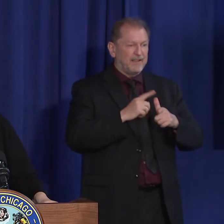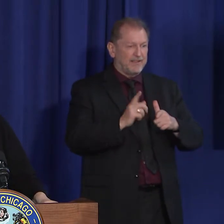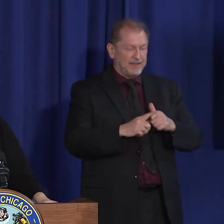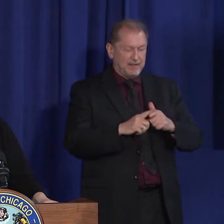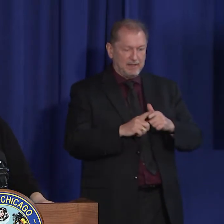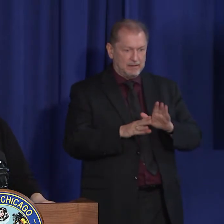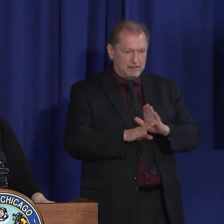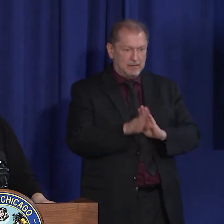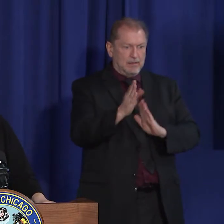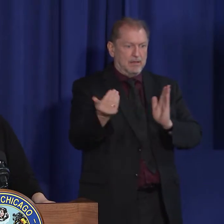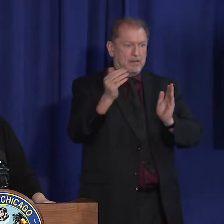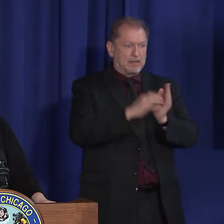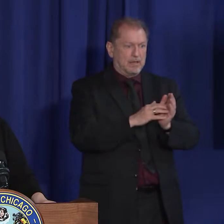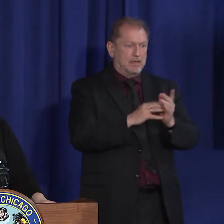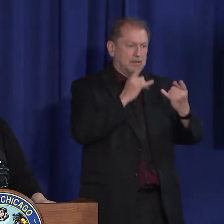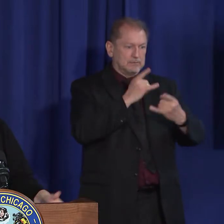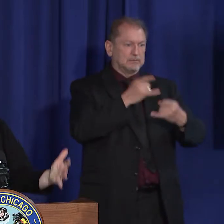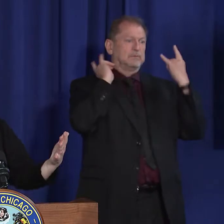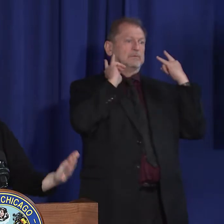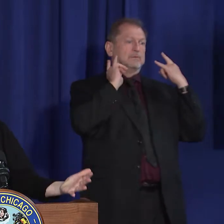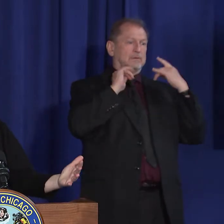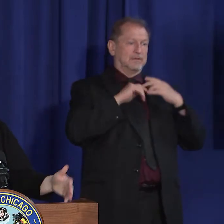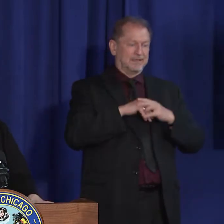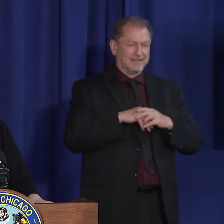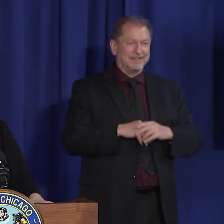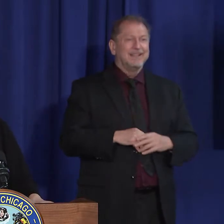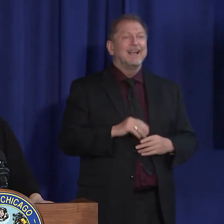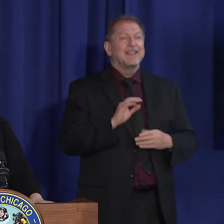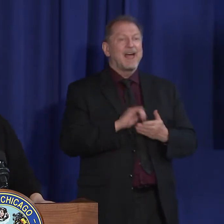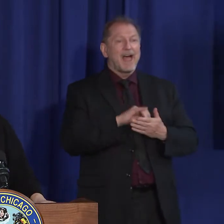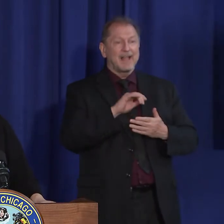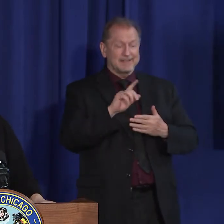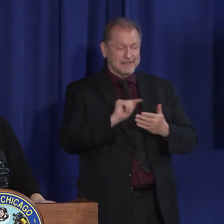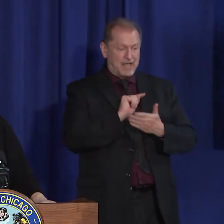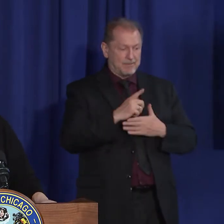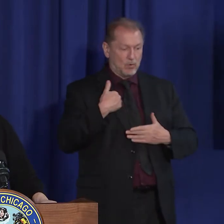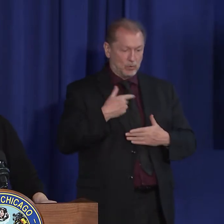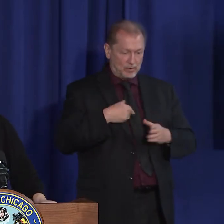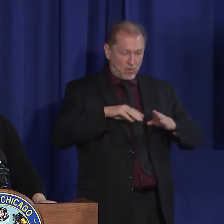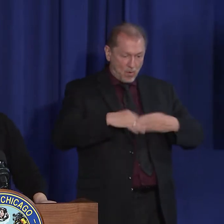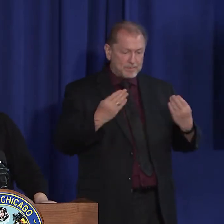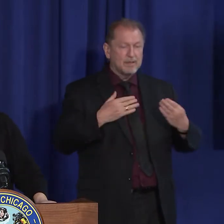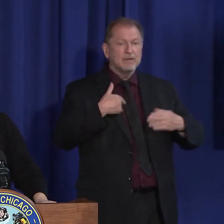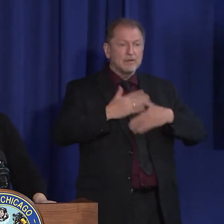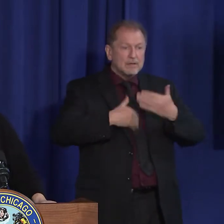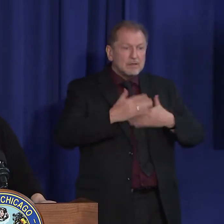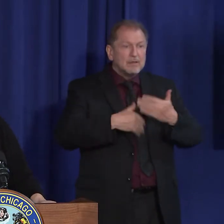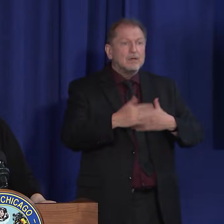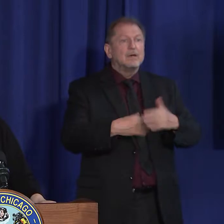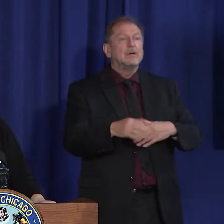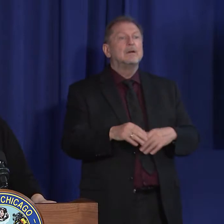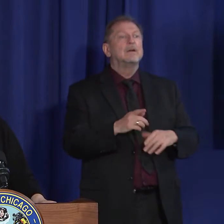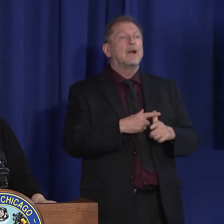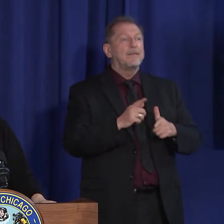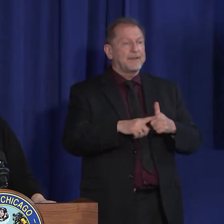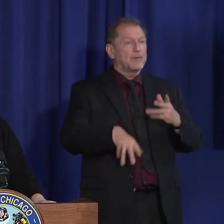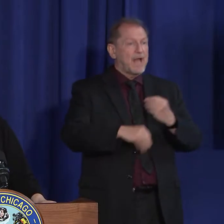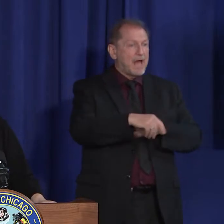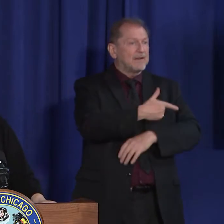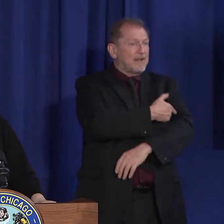for saying when we're open, we're open. We're going to go ahead with Lollapalooza outside, although we were going to have a vaccination requirement, et